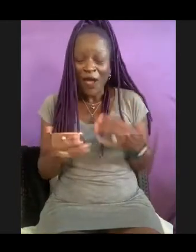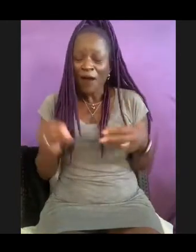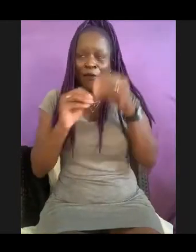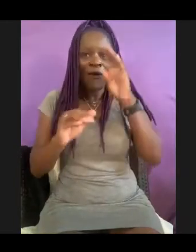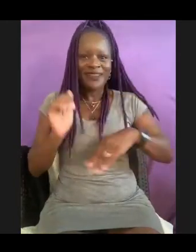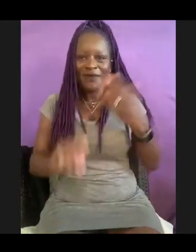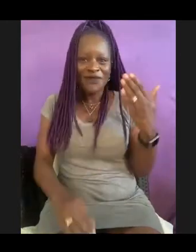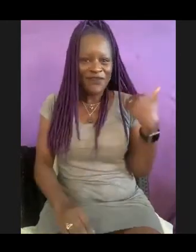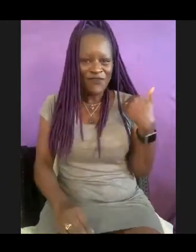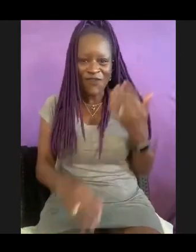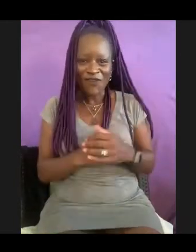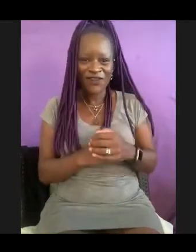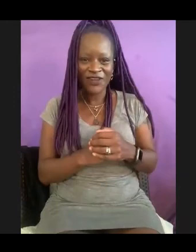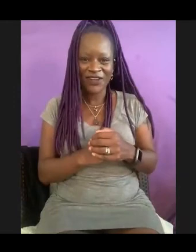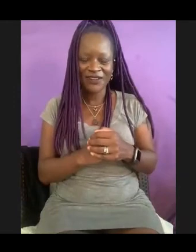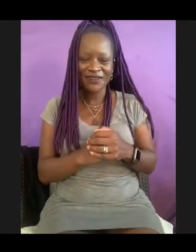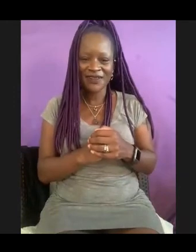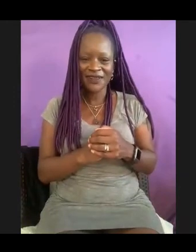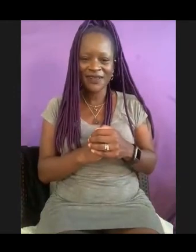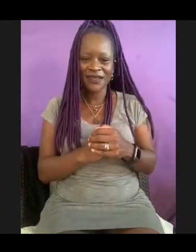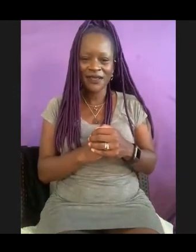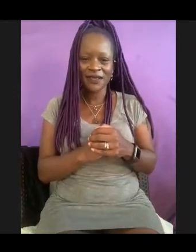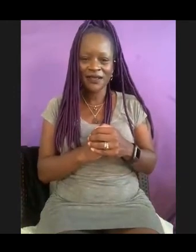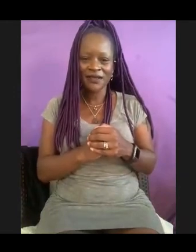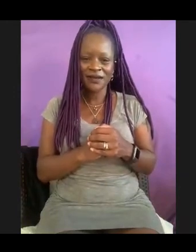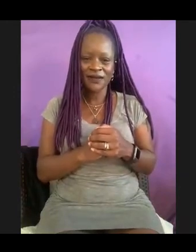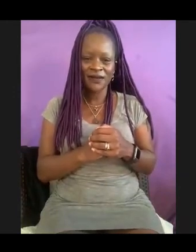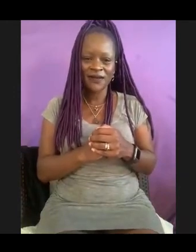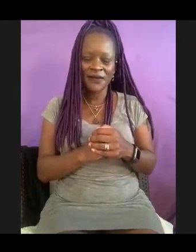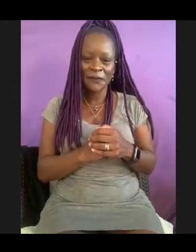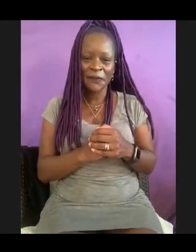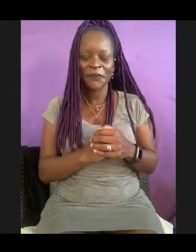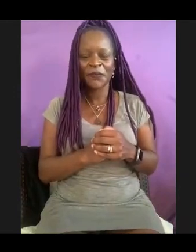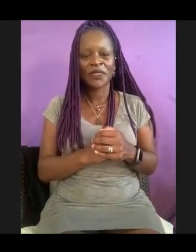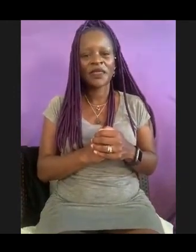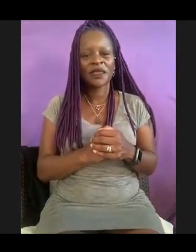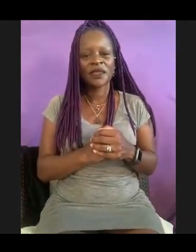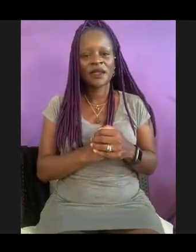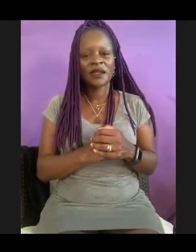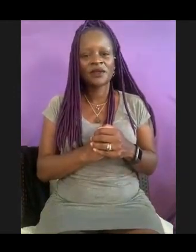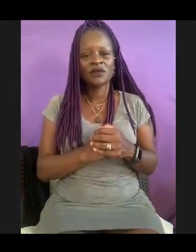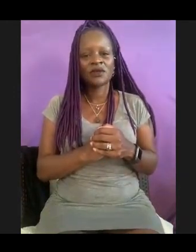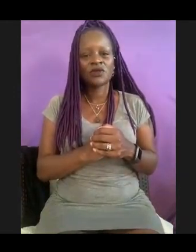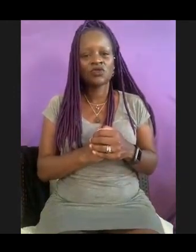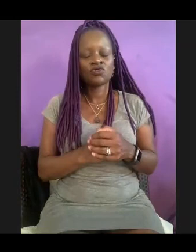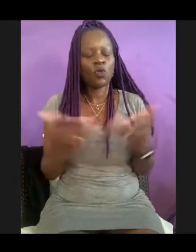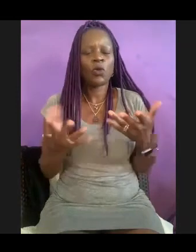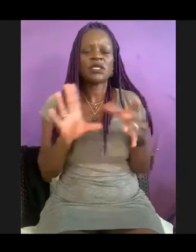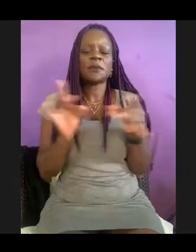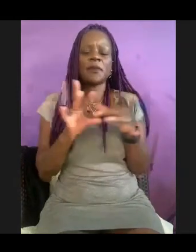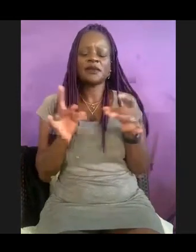history. So what message are our Black disabled students receiving?